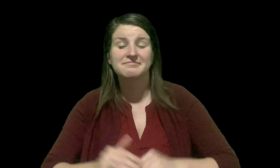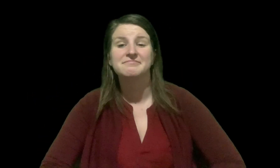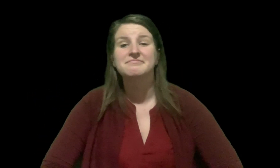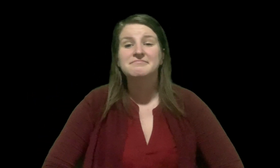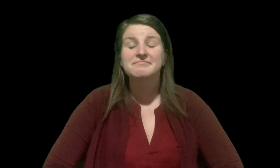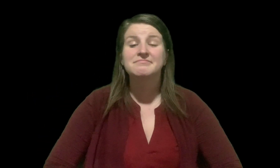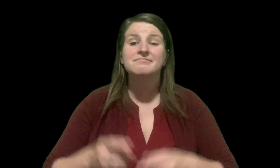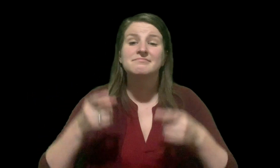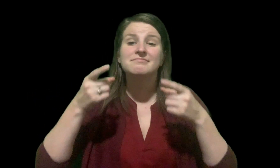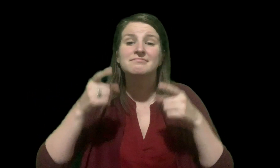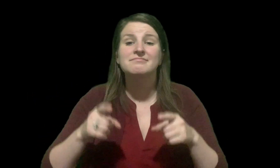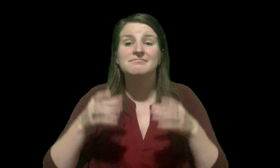See, it's very important.